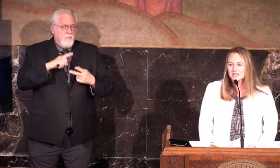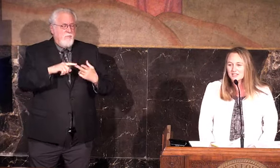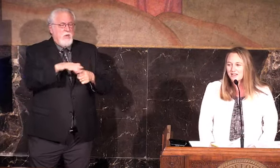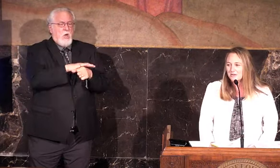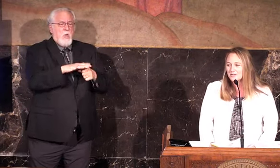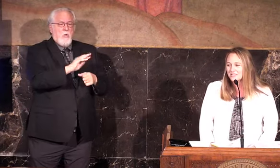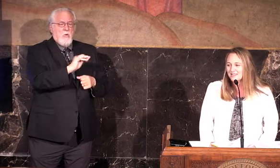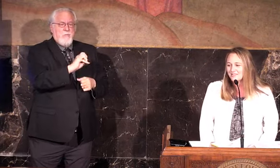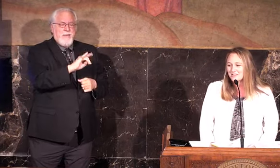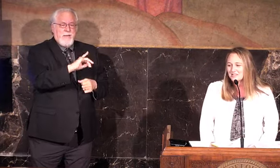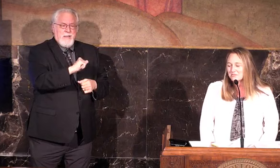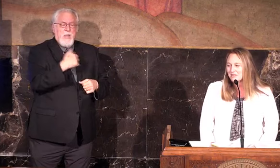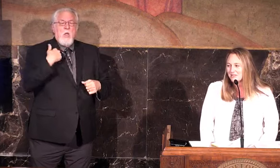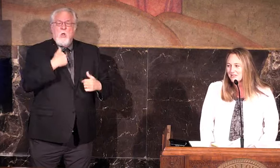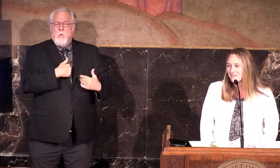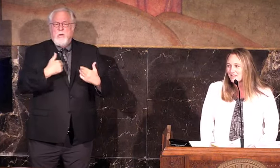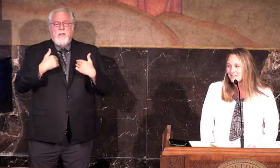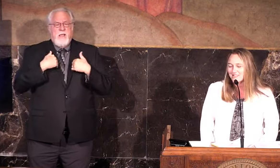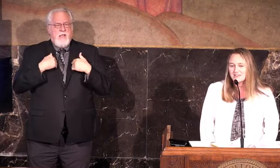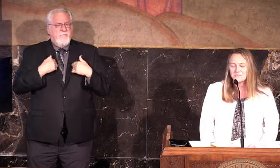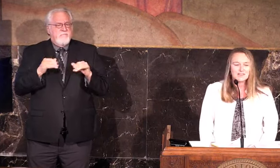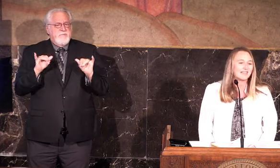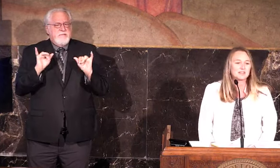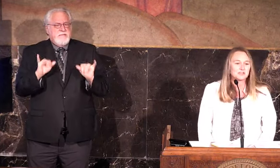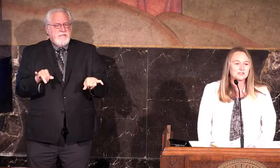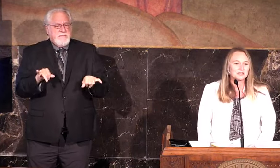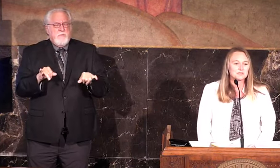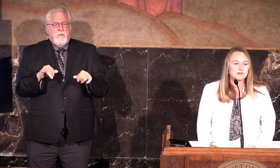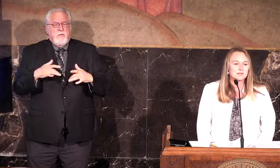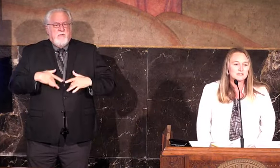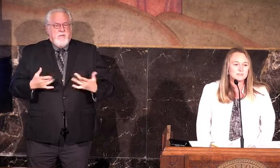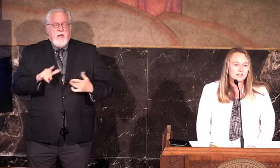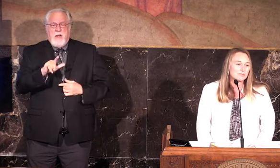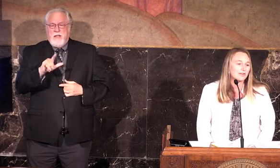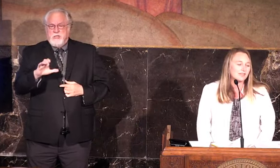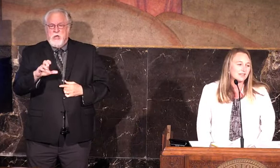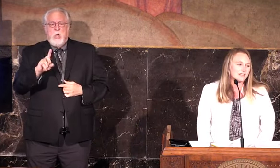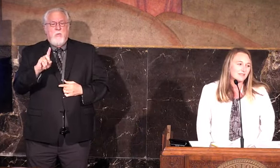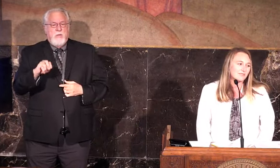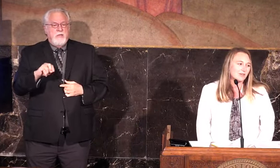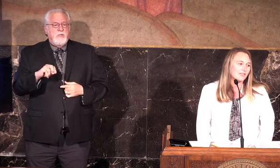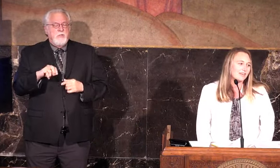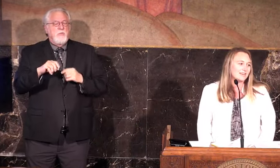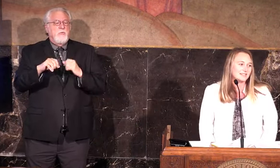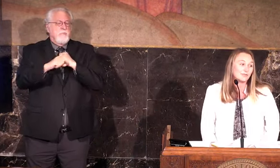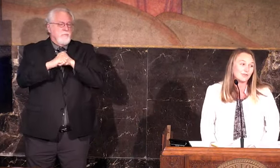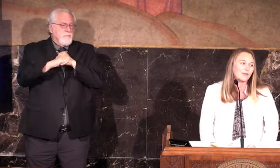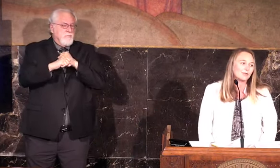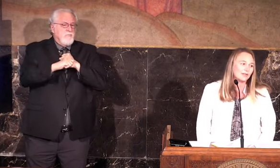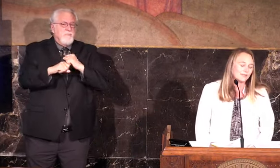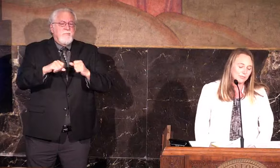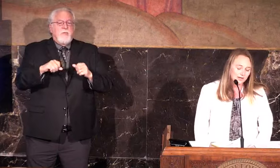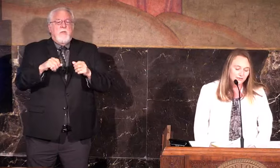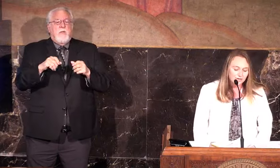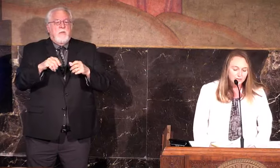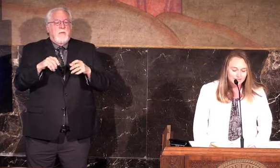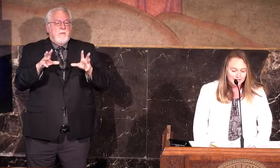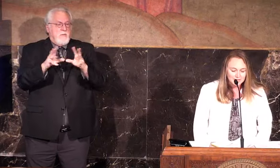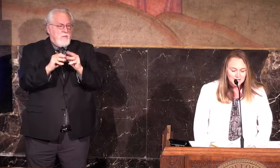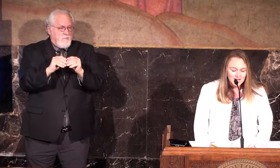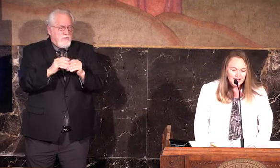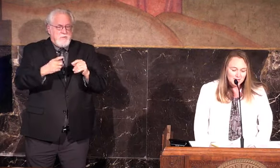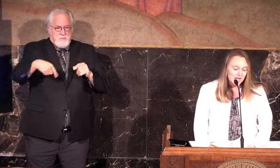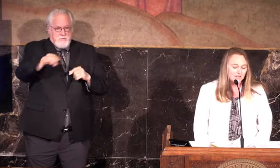We actually host a very similar event in Lake Charles where we do press briefings for COVID-19 on the local level pretty